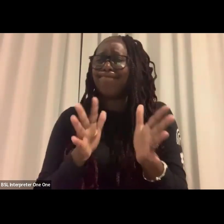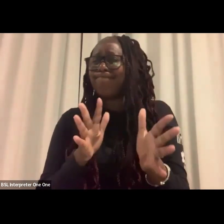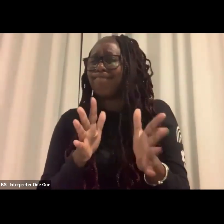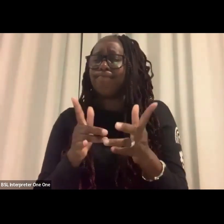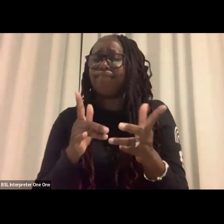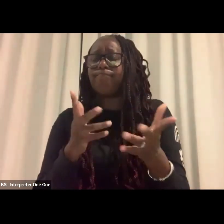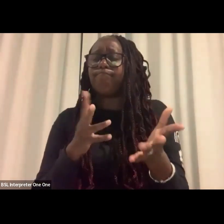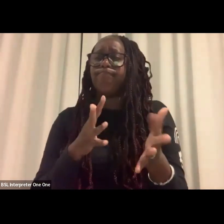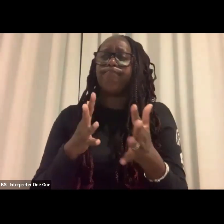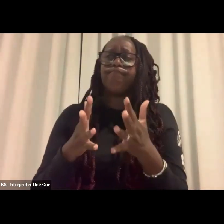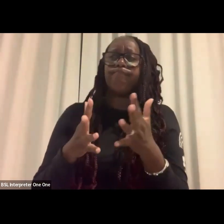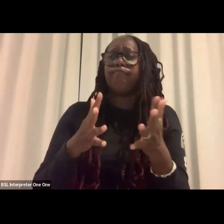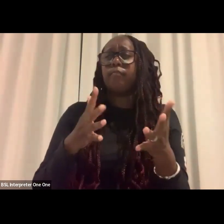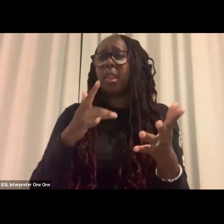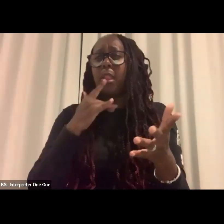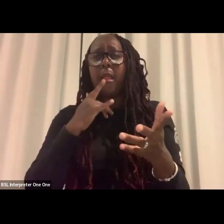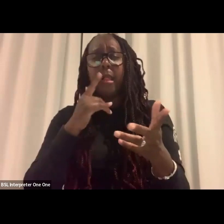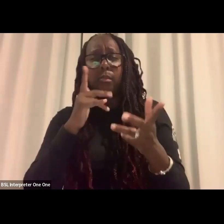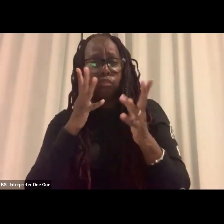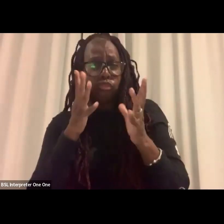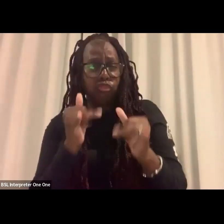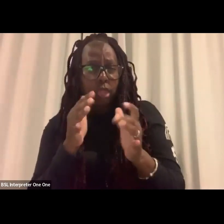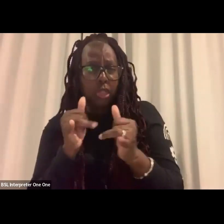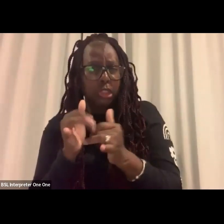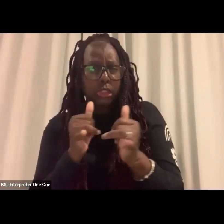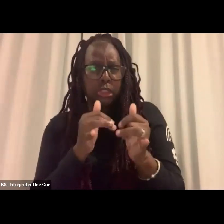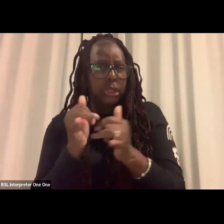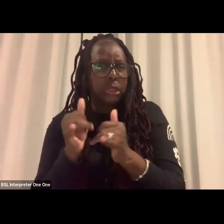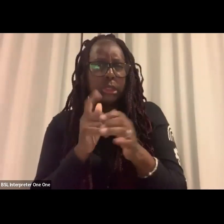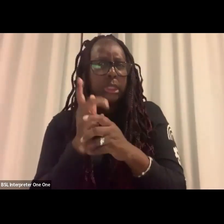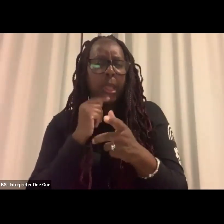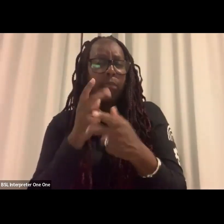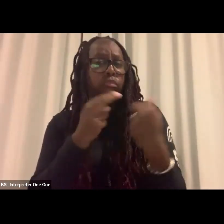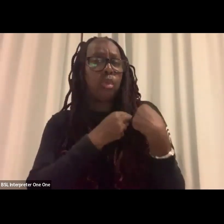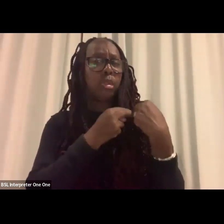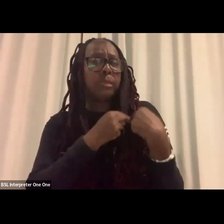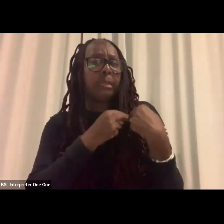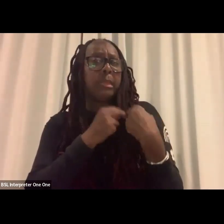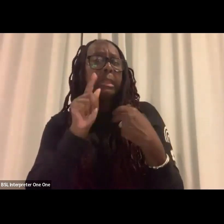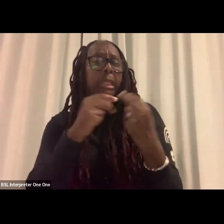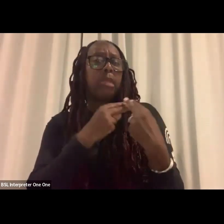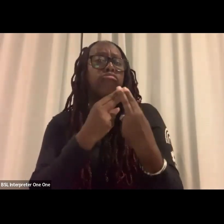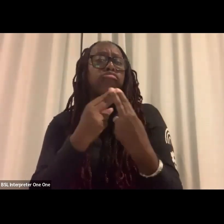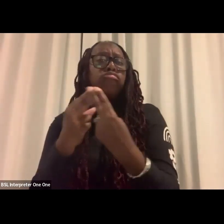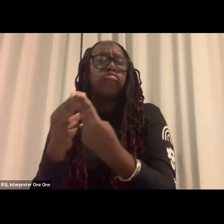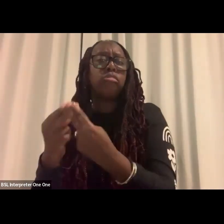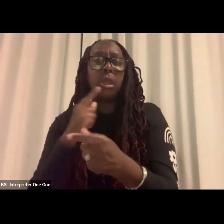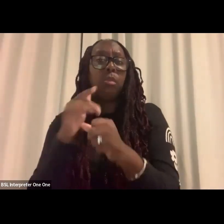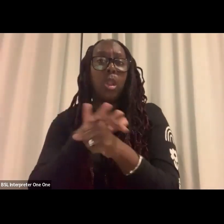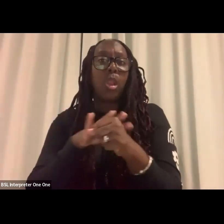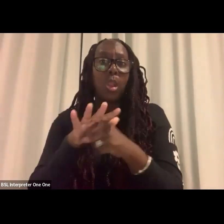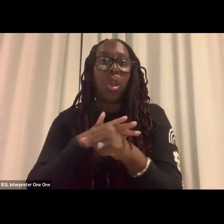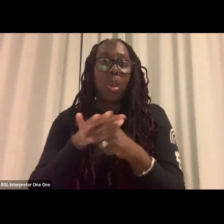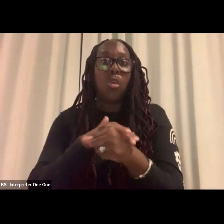a way of double checking on the responsibility of the municipality as local stakeholders,